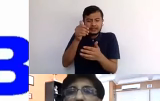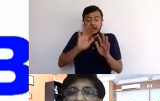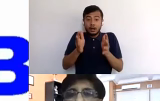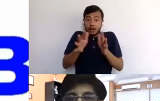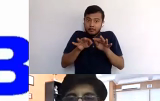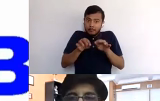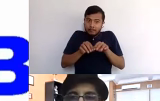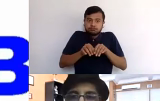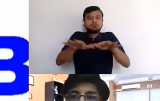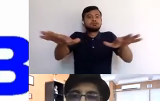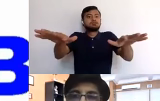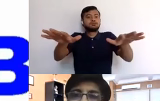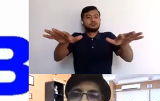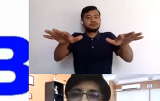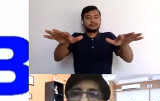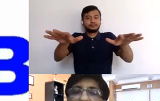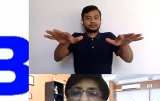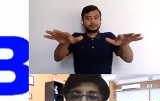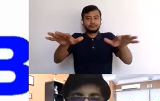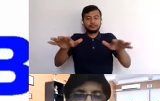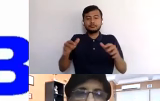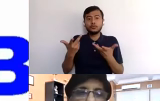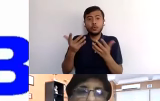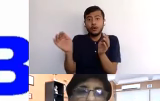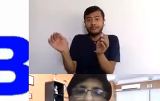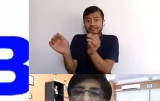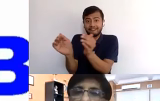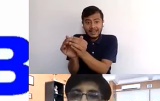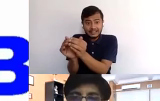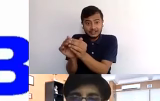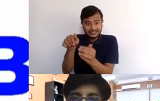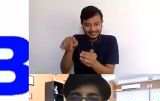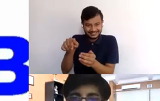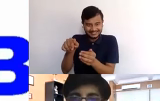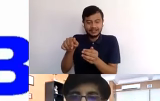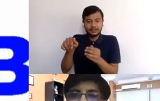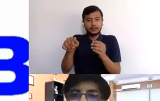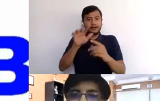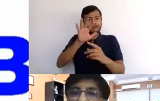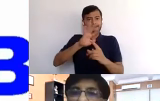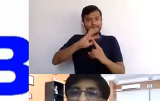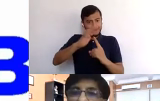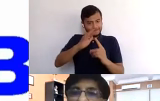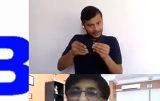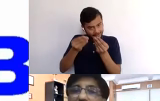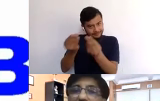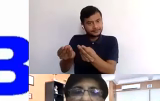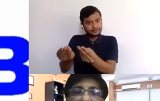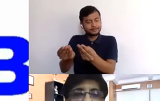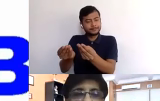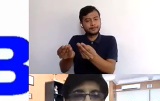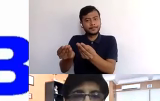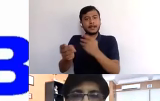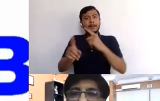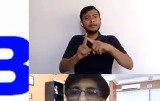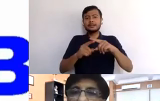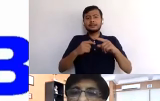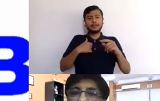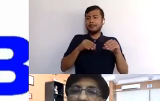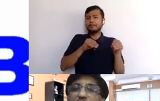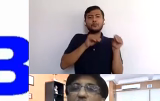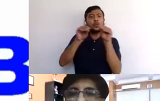broadband proliferation in the rural areas at a lower cost and the stationary access along with energy efficiency.